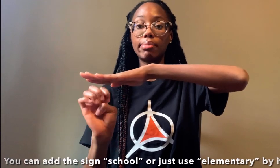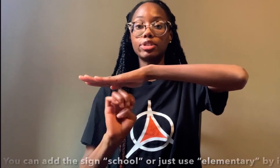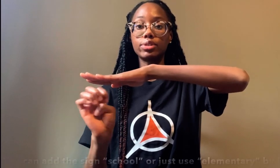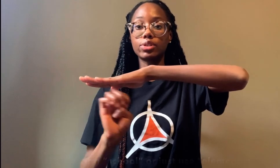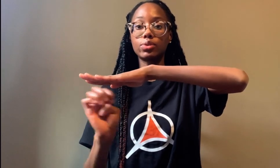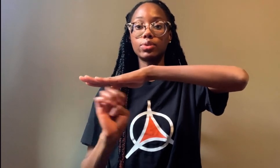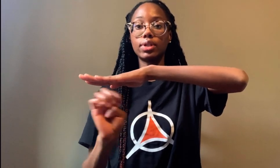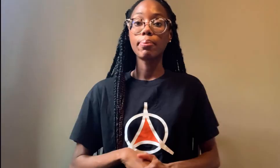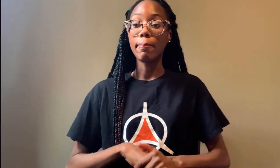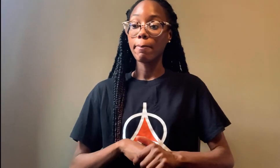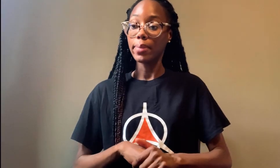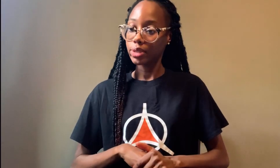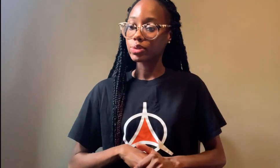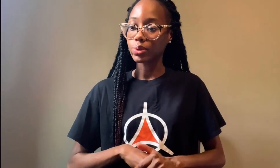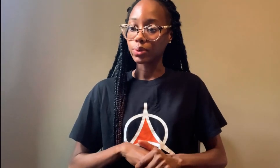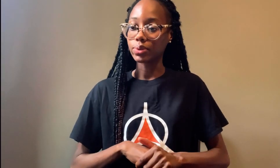Elementary school. Middle school.